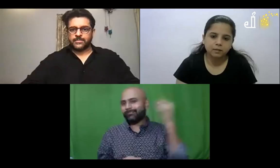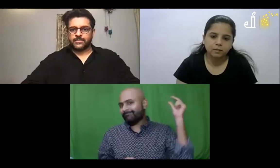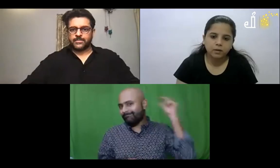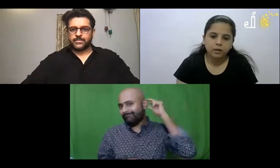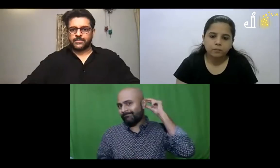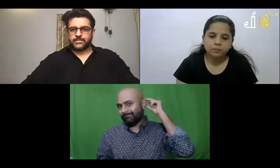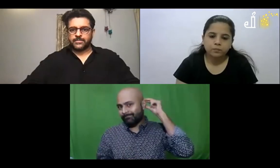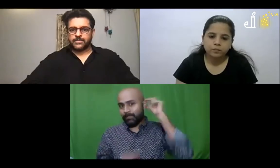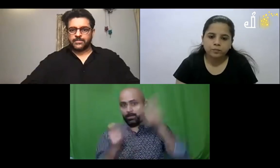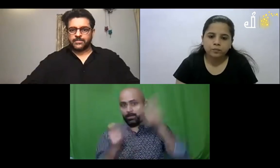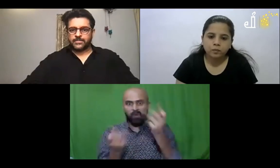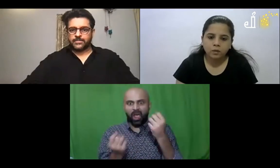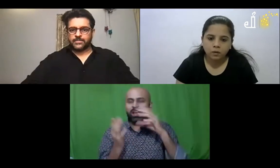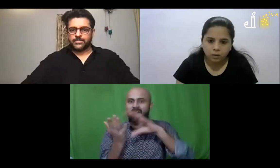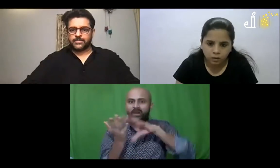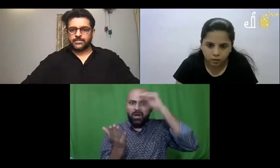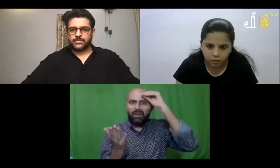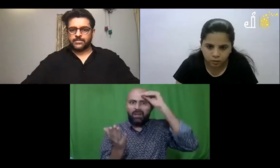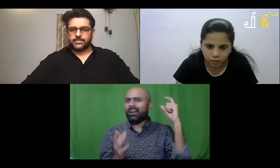ISL.